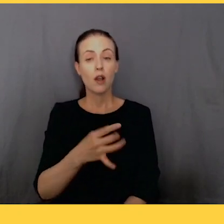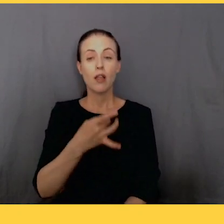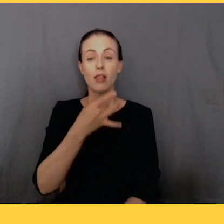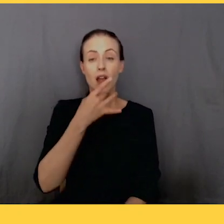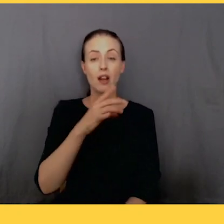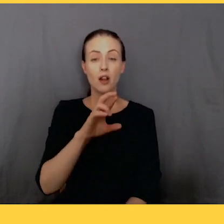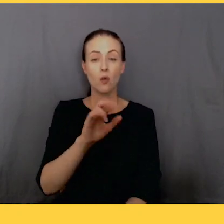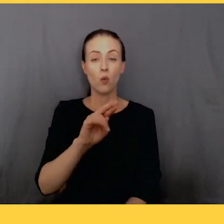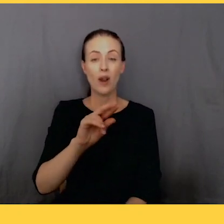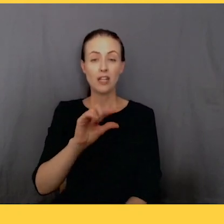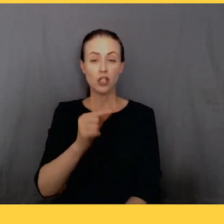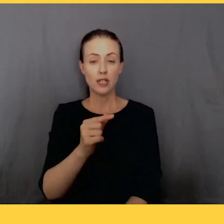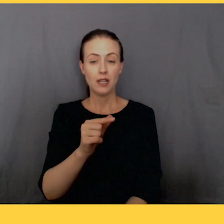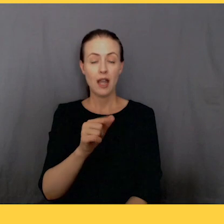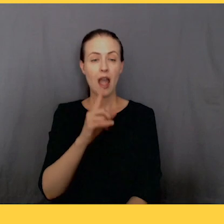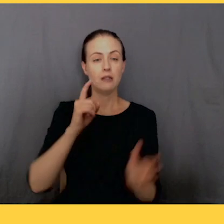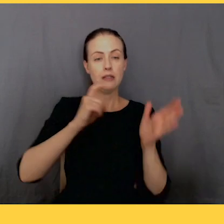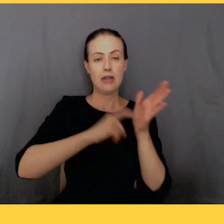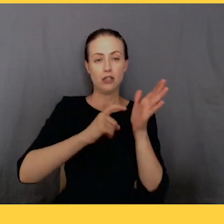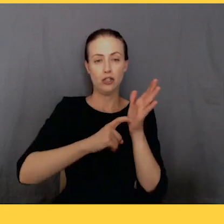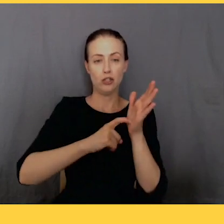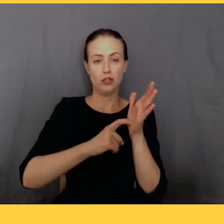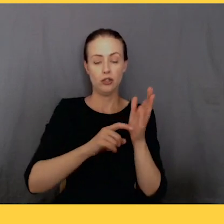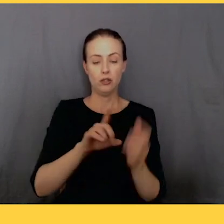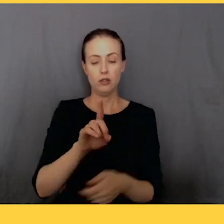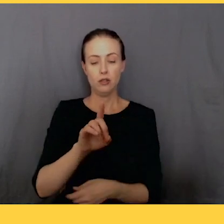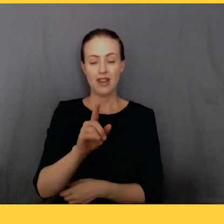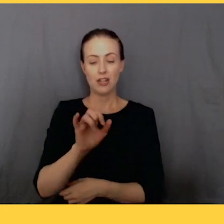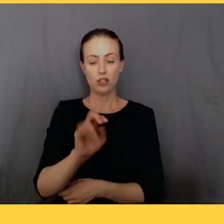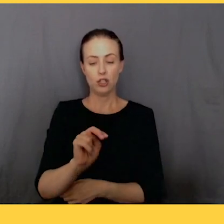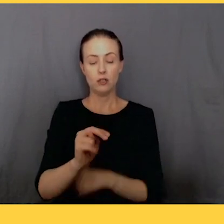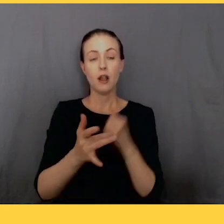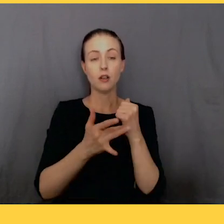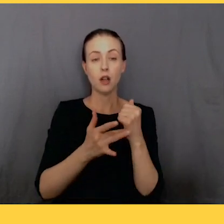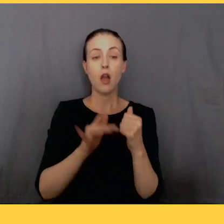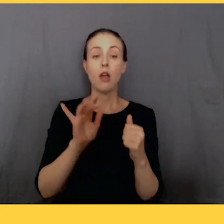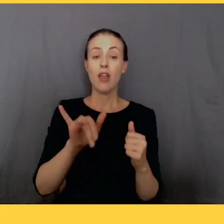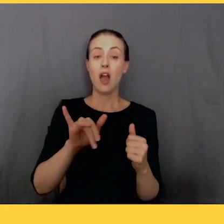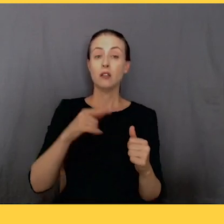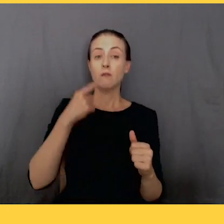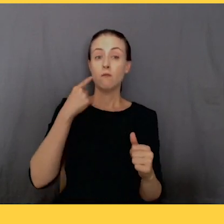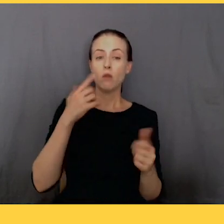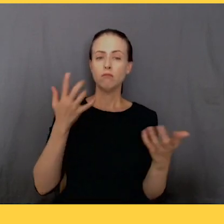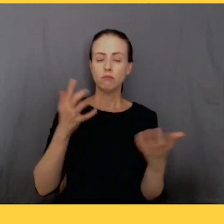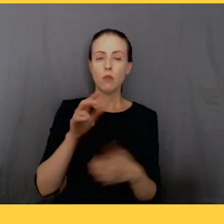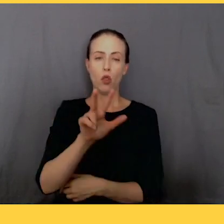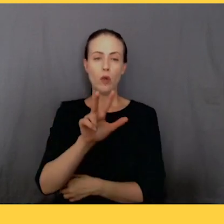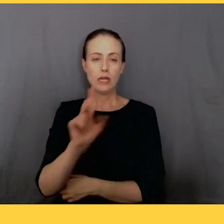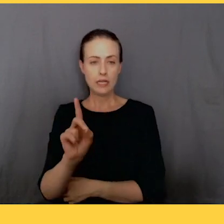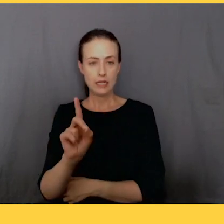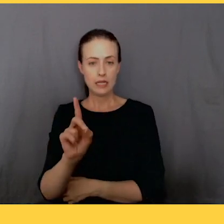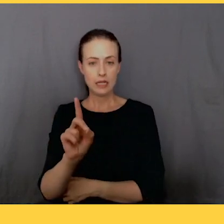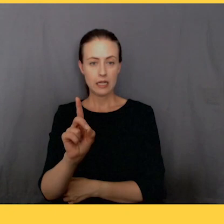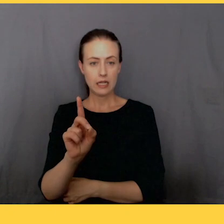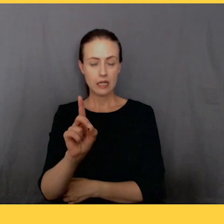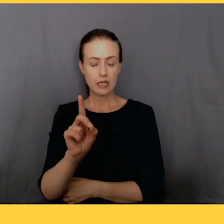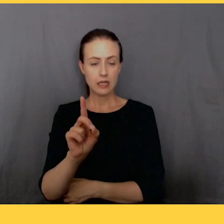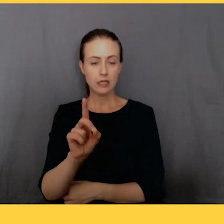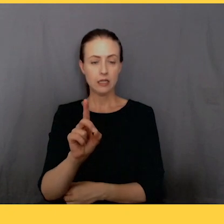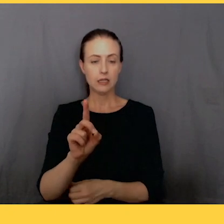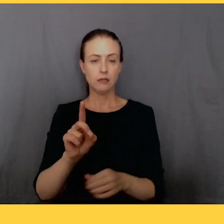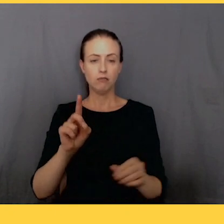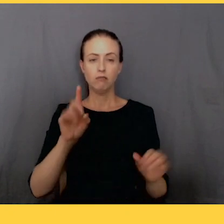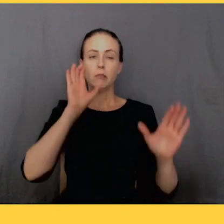and Detection Technology, is used to give you a three-dimensional profile or a very